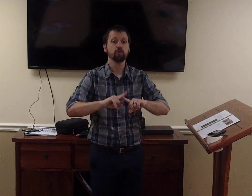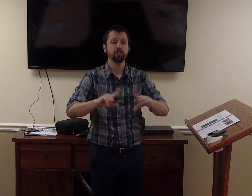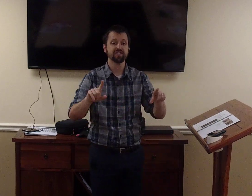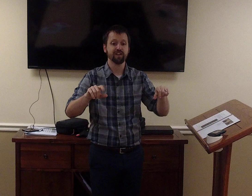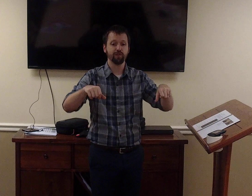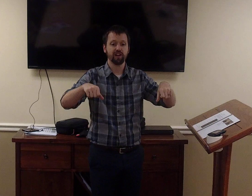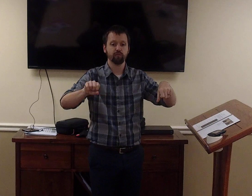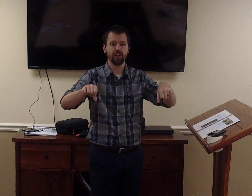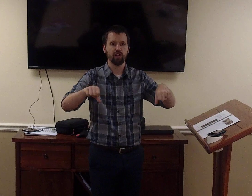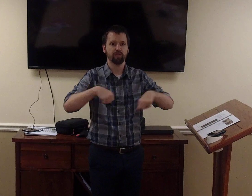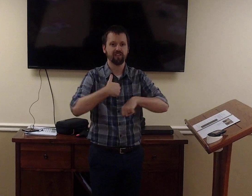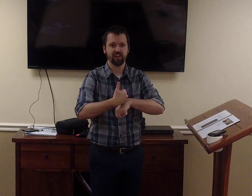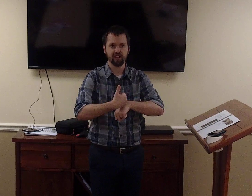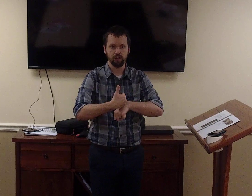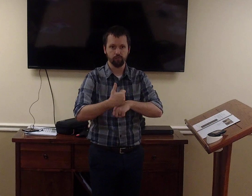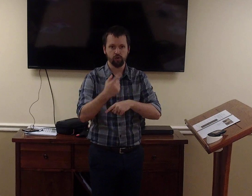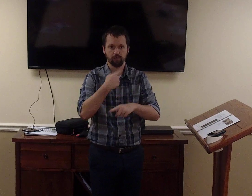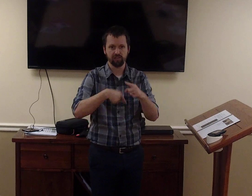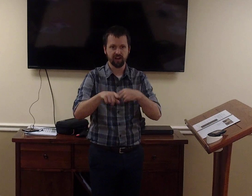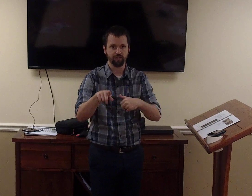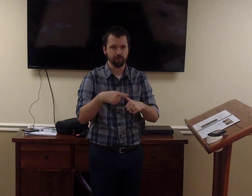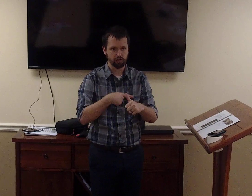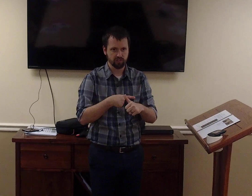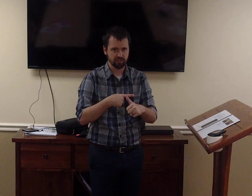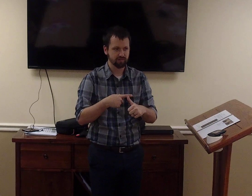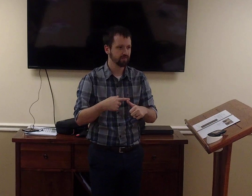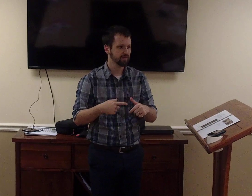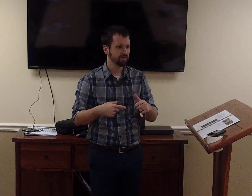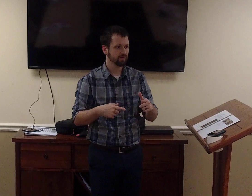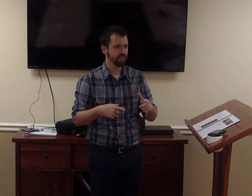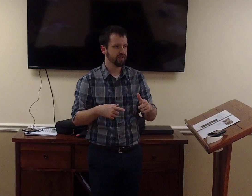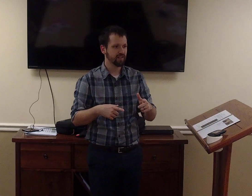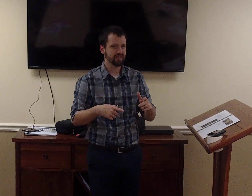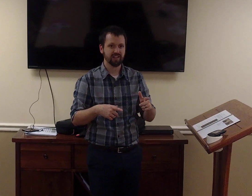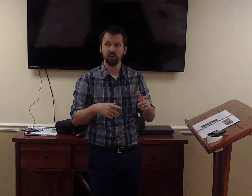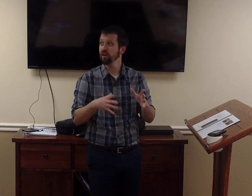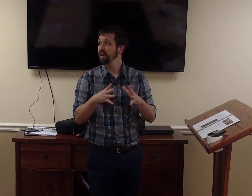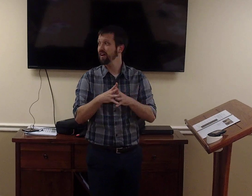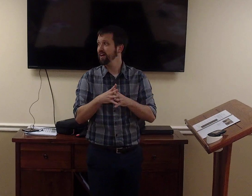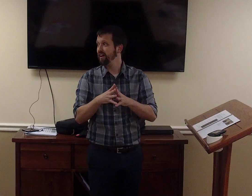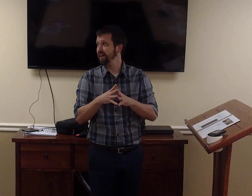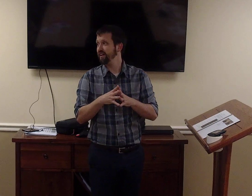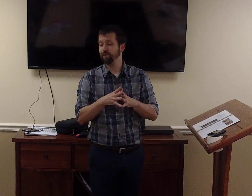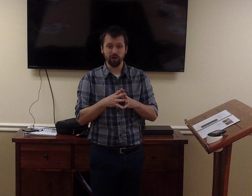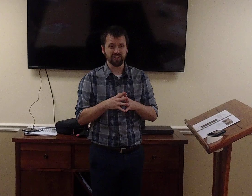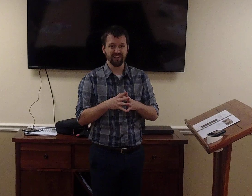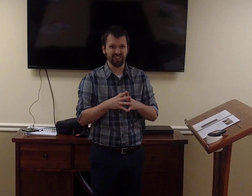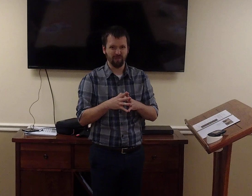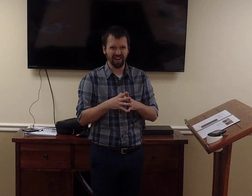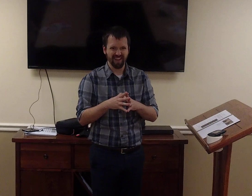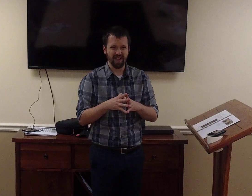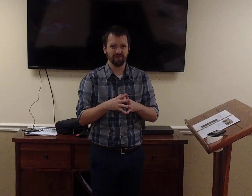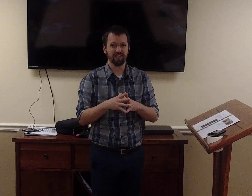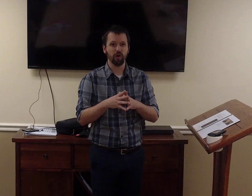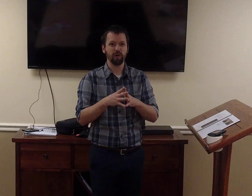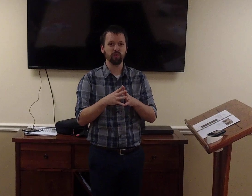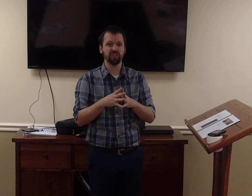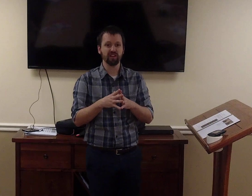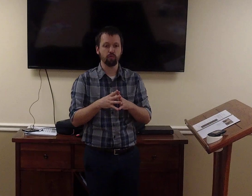What's different is how I'm setting it up when I'm signing first. So, and unfortunately that's all my time. So we will dig more